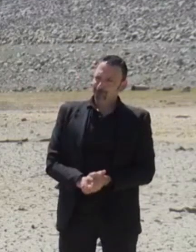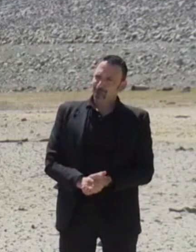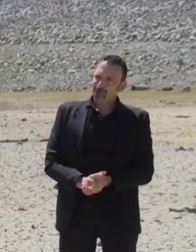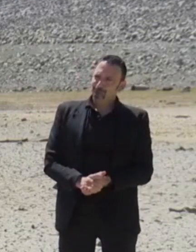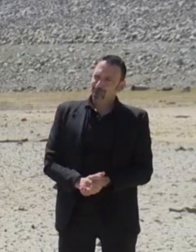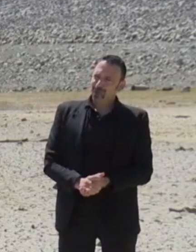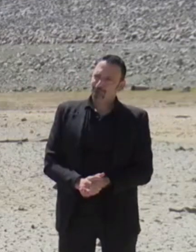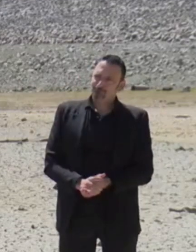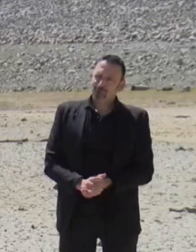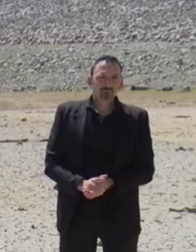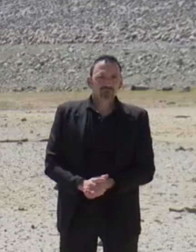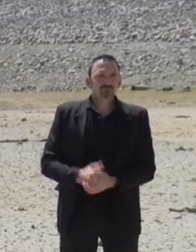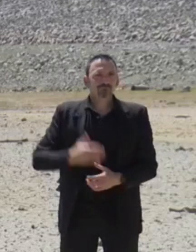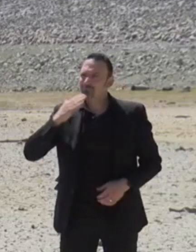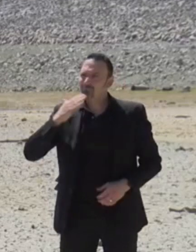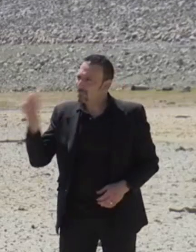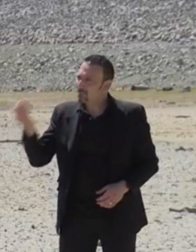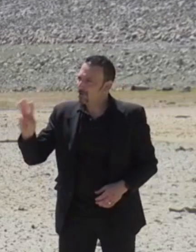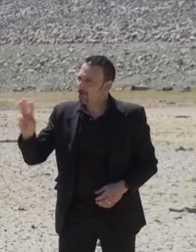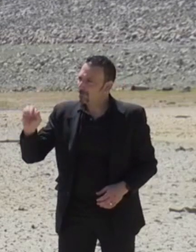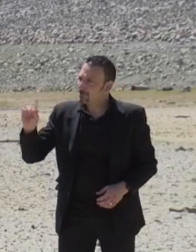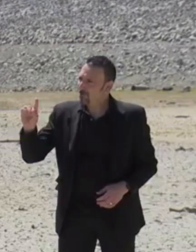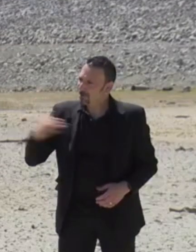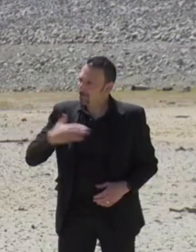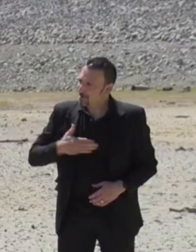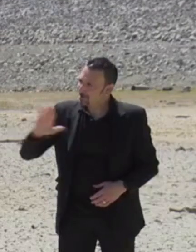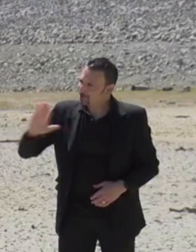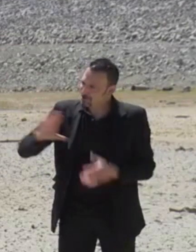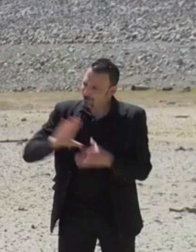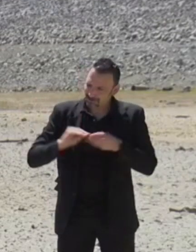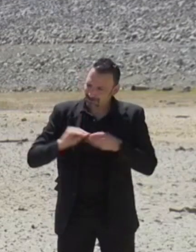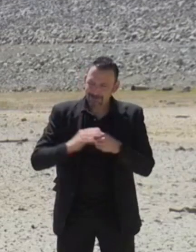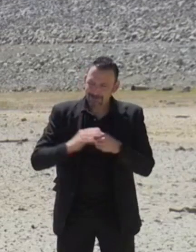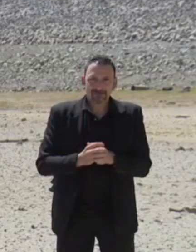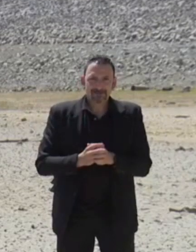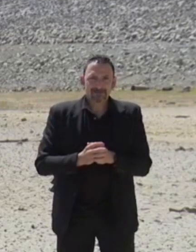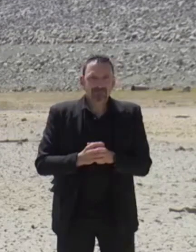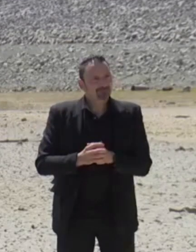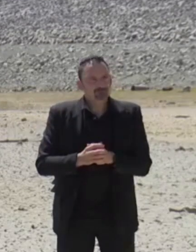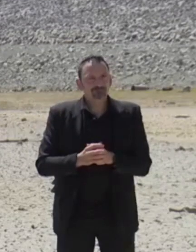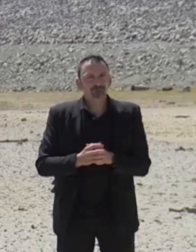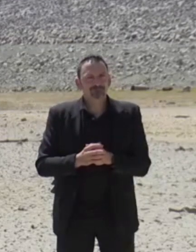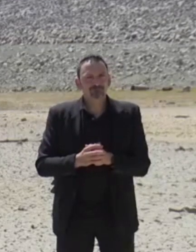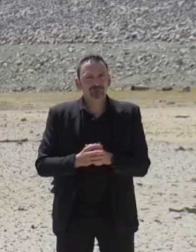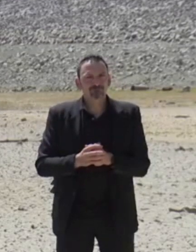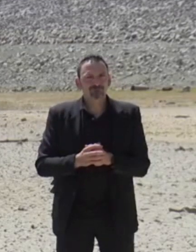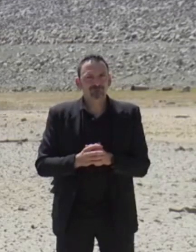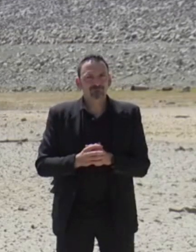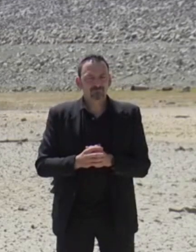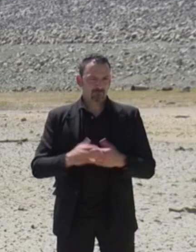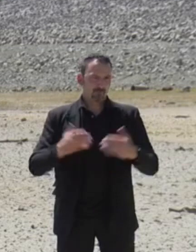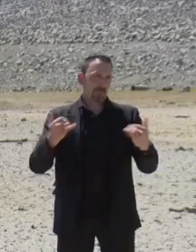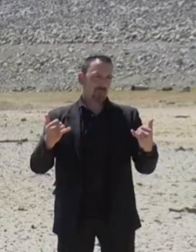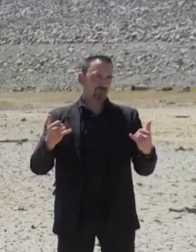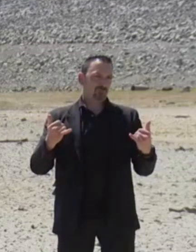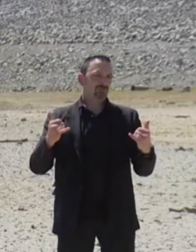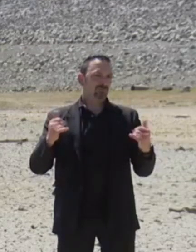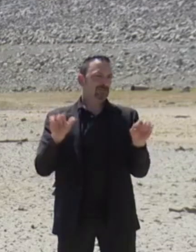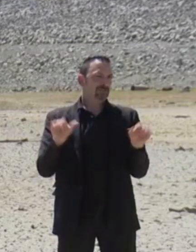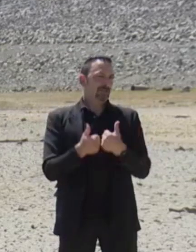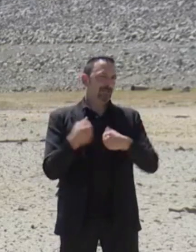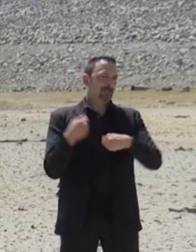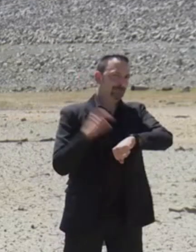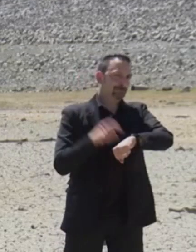Thank you, Wade. I appreciate that. It is not an easy thing that we're all having to manage through. Drought, again, is